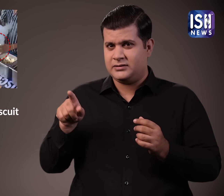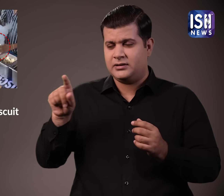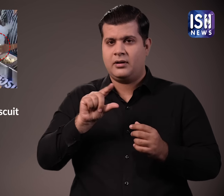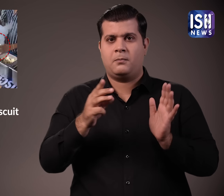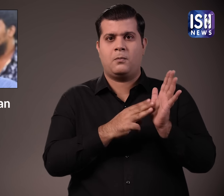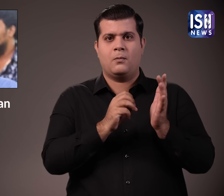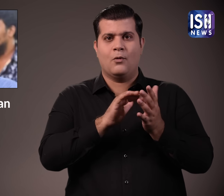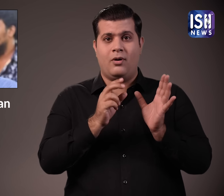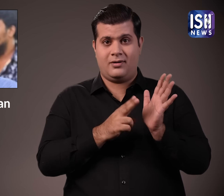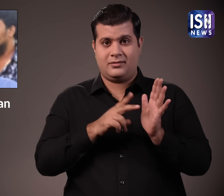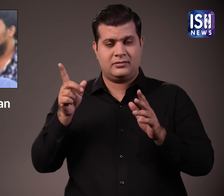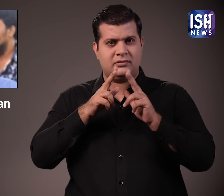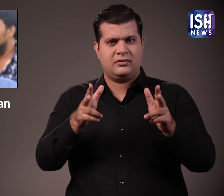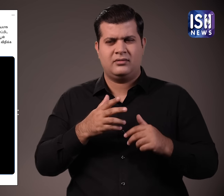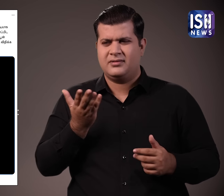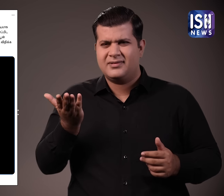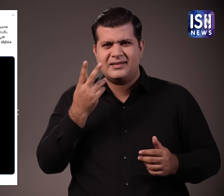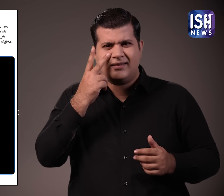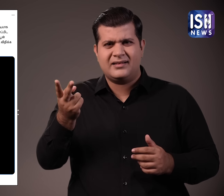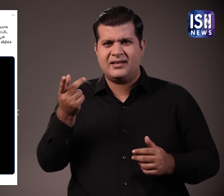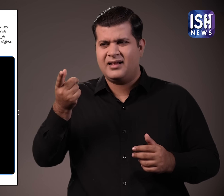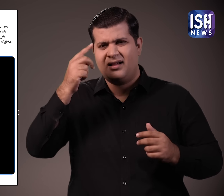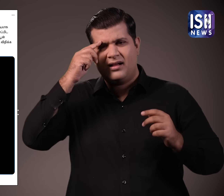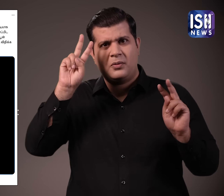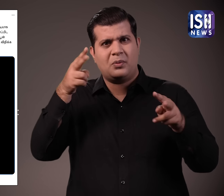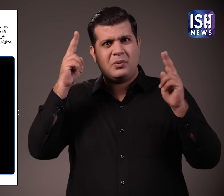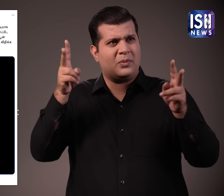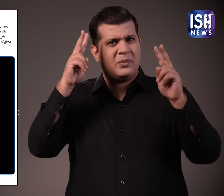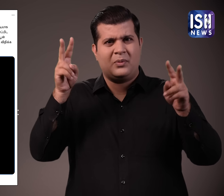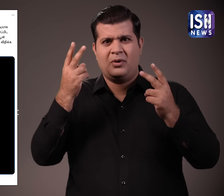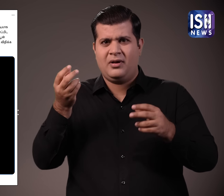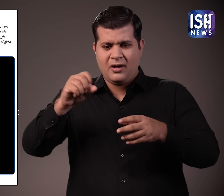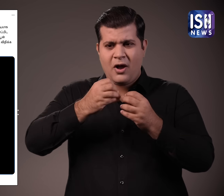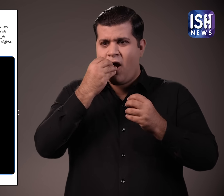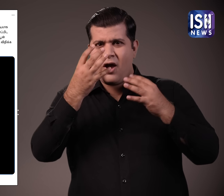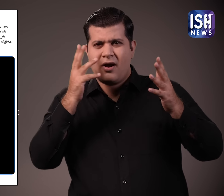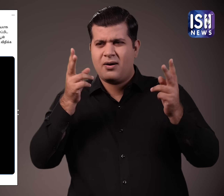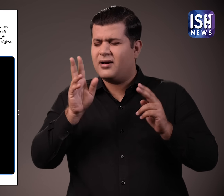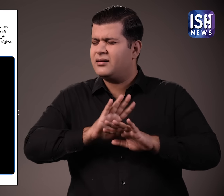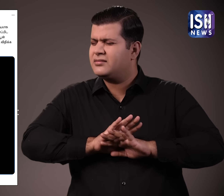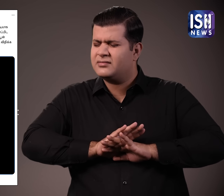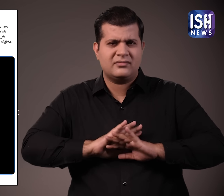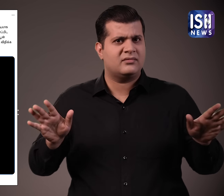Mohanji Shatriyan said that such harmful and weird food items should not be consumed.